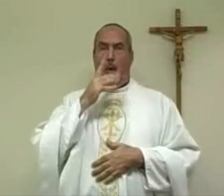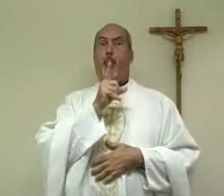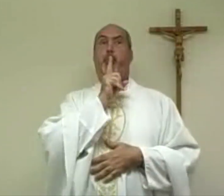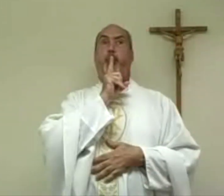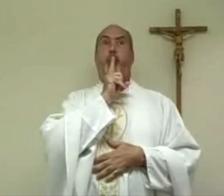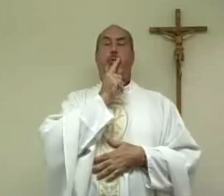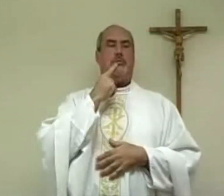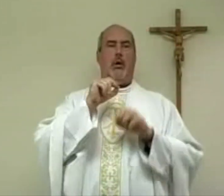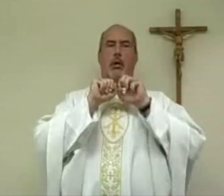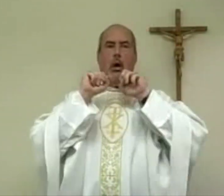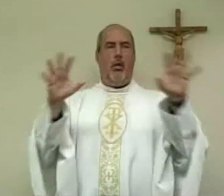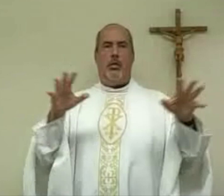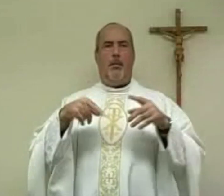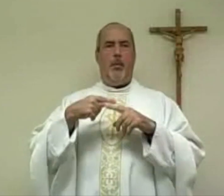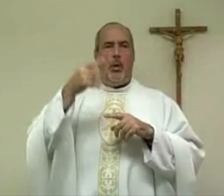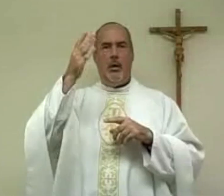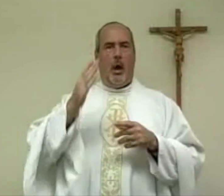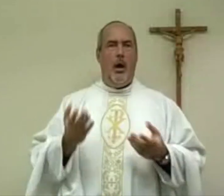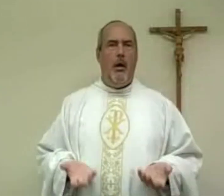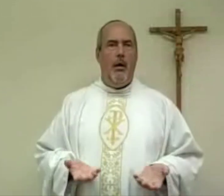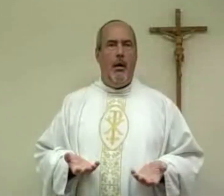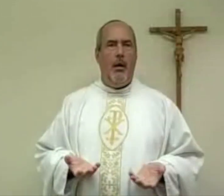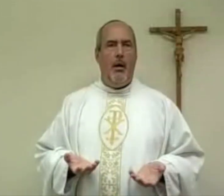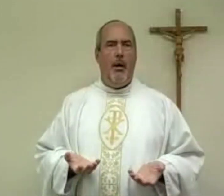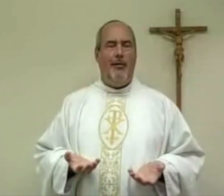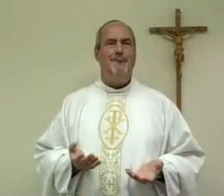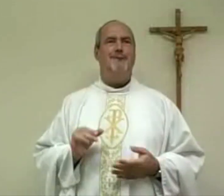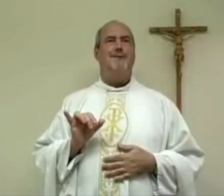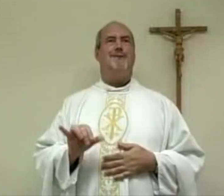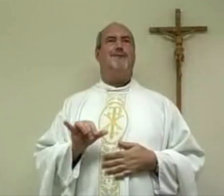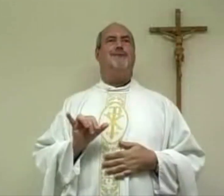about Him, then we really can't say anything about Him to others.